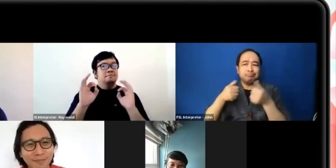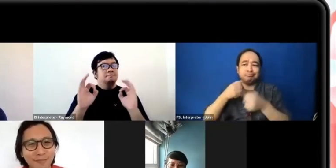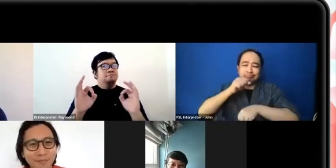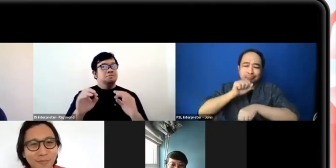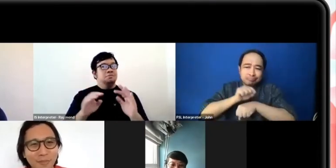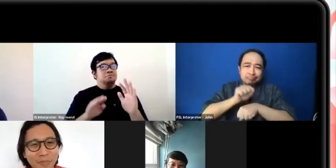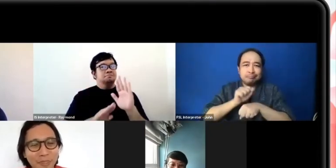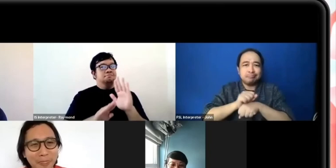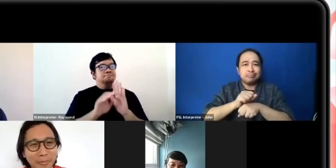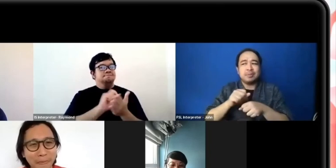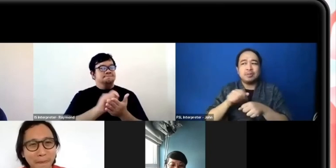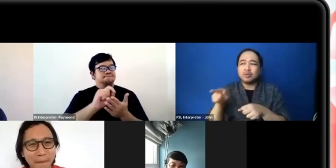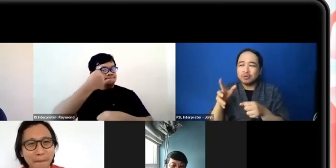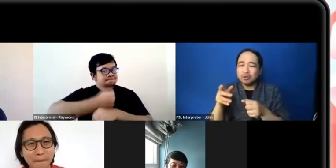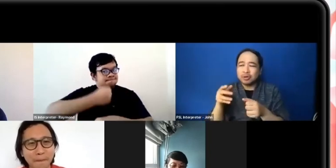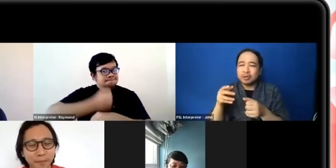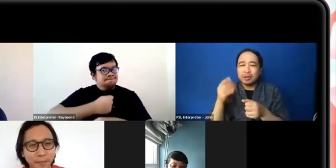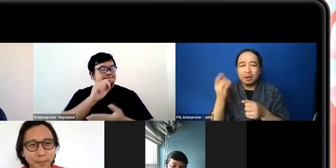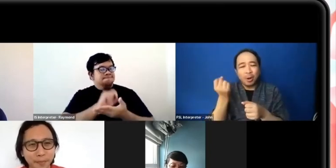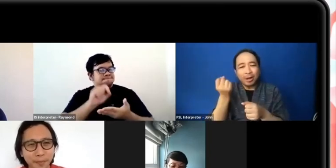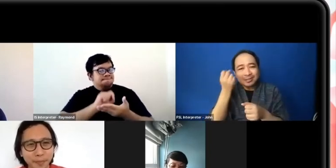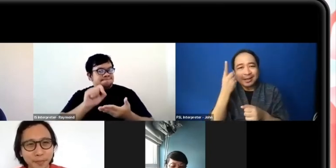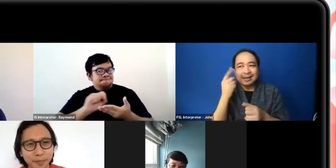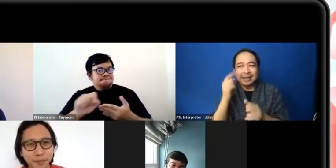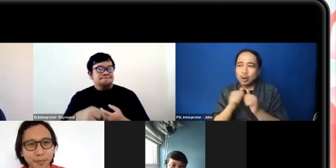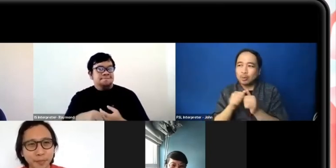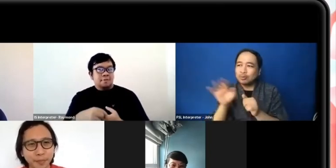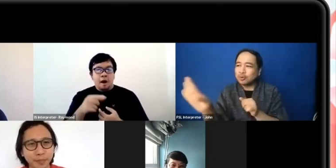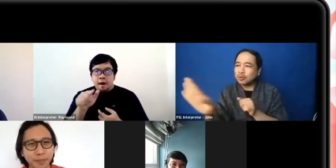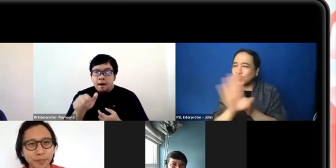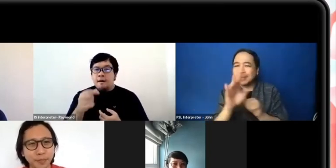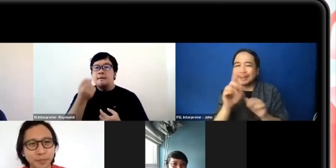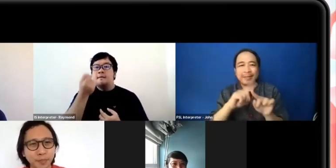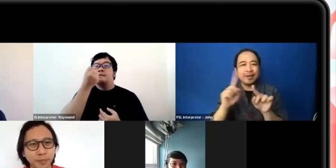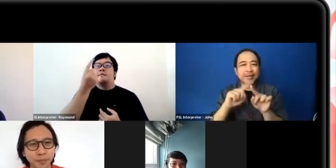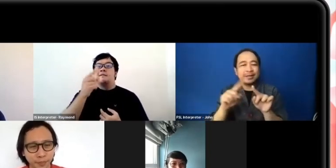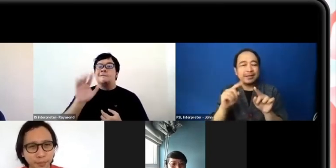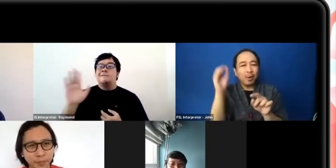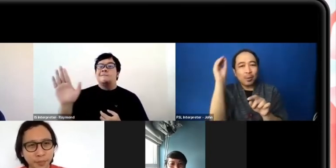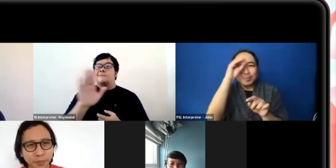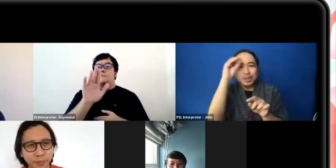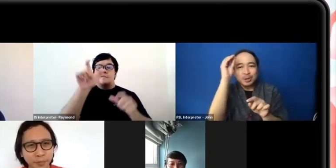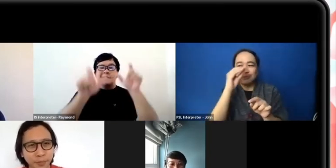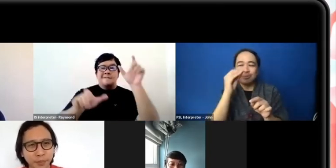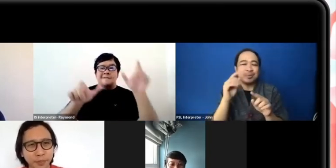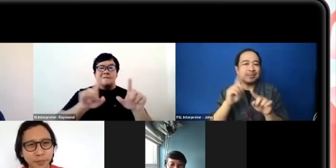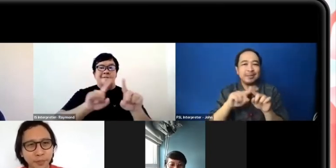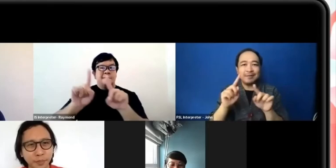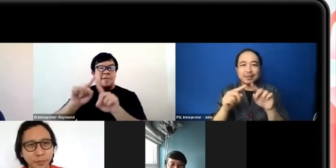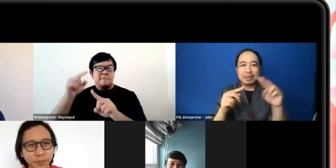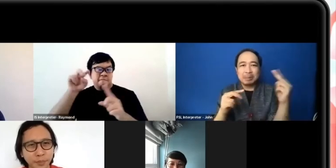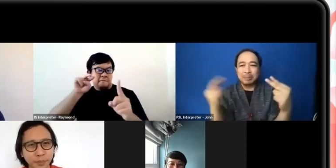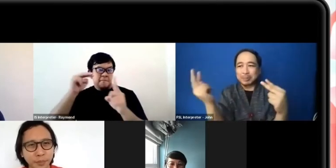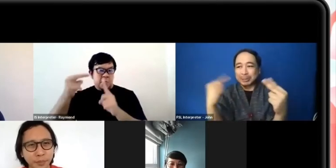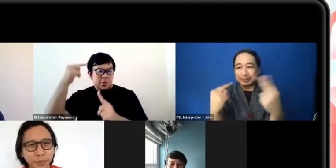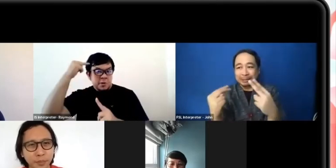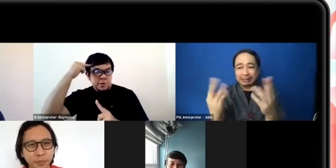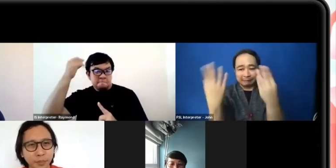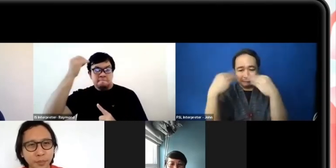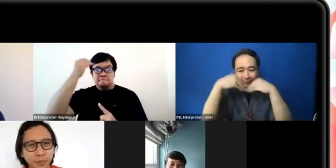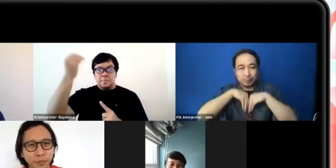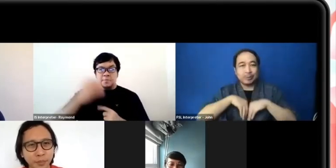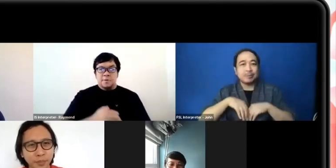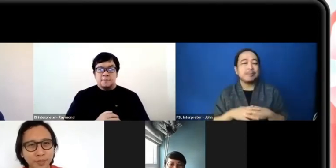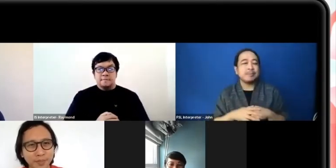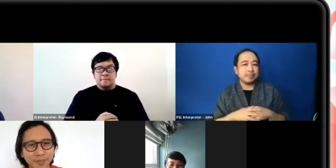guess, internalize like all those different voices. But yeah, I guess our closing question